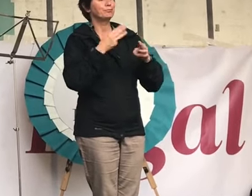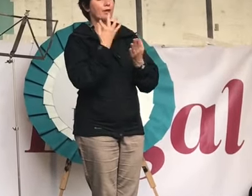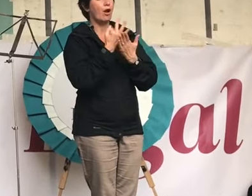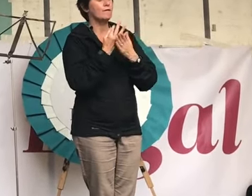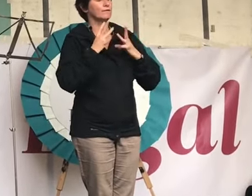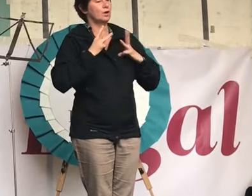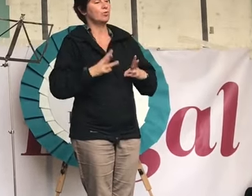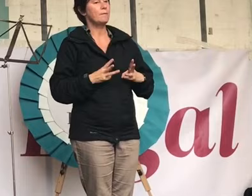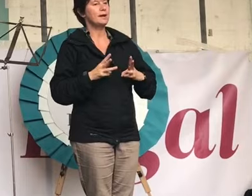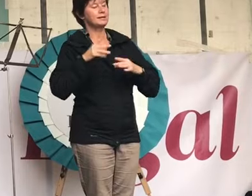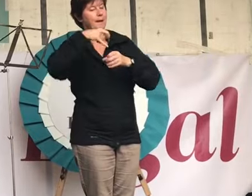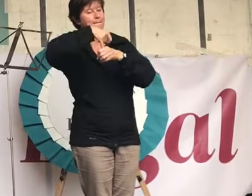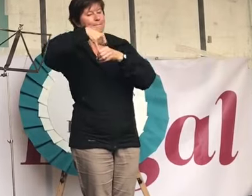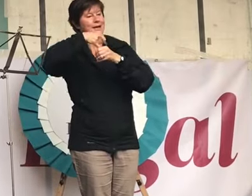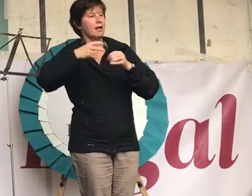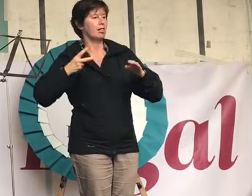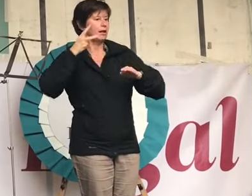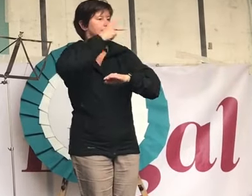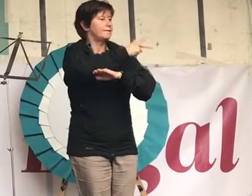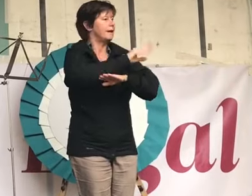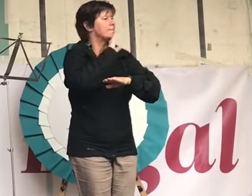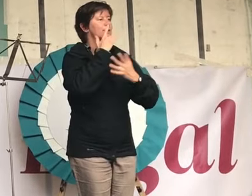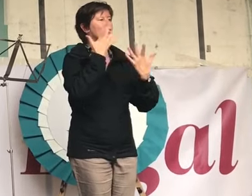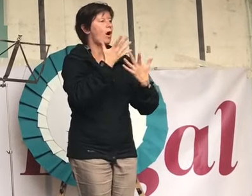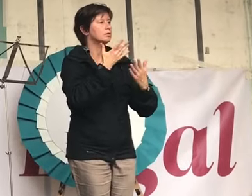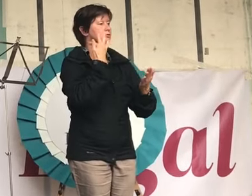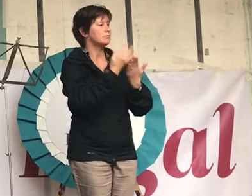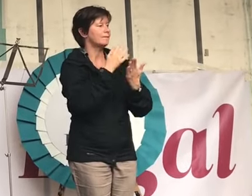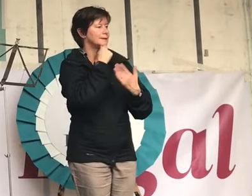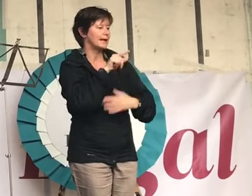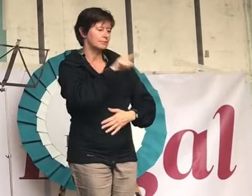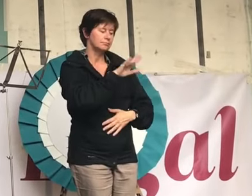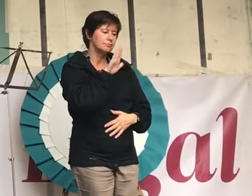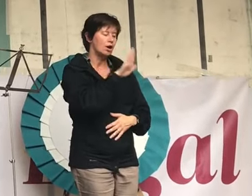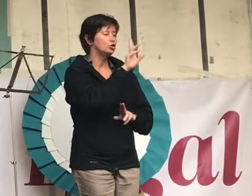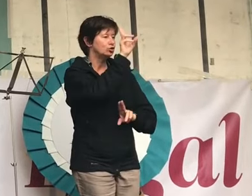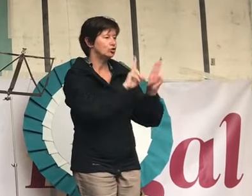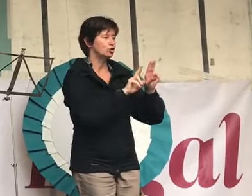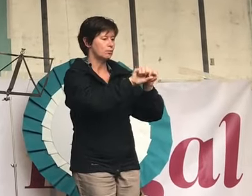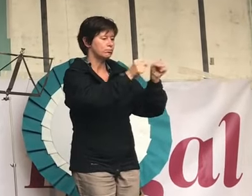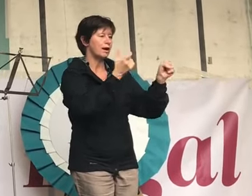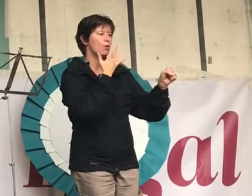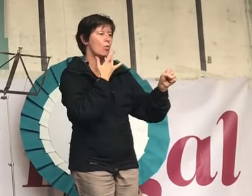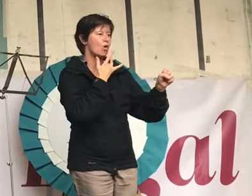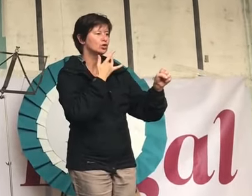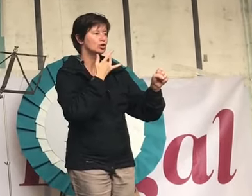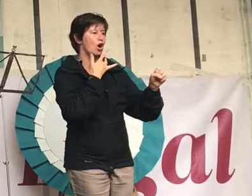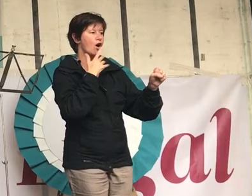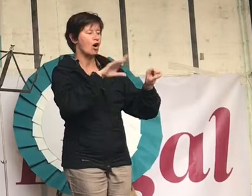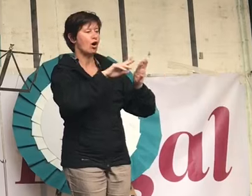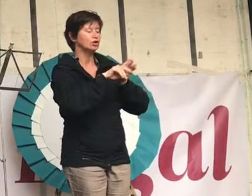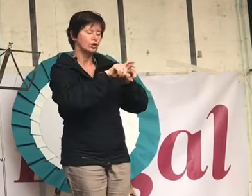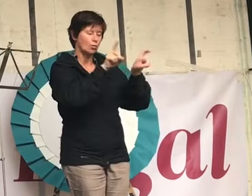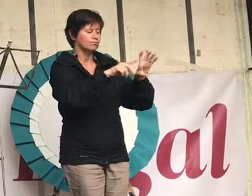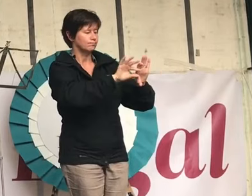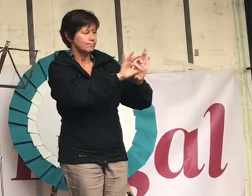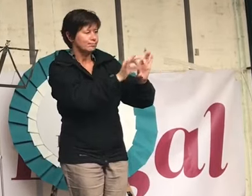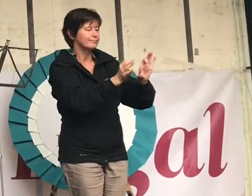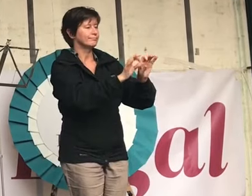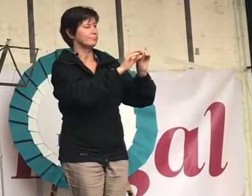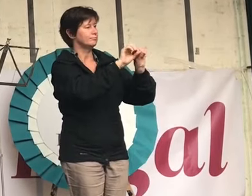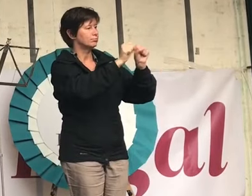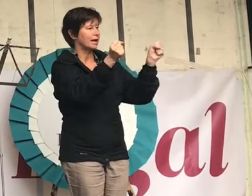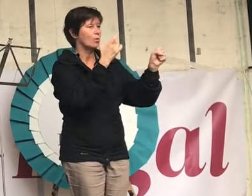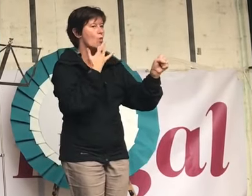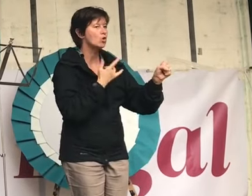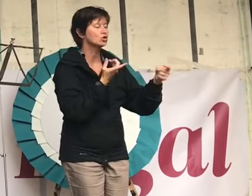intervention, including breaking the waters around the baby in the womb, over which women have no